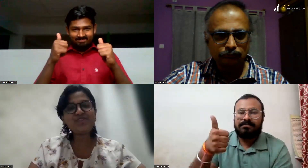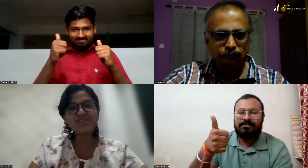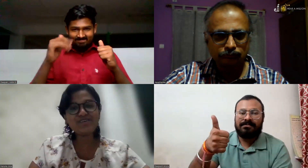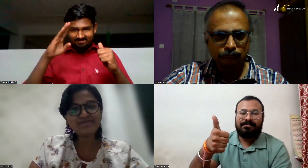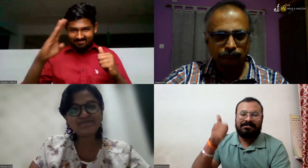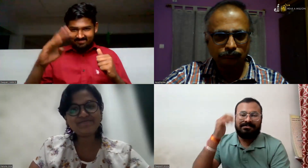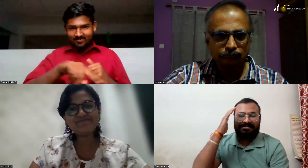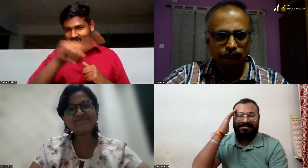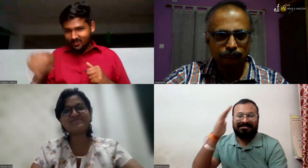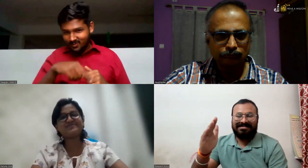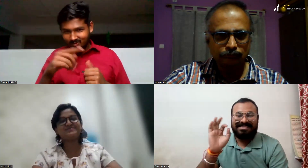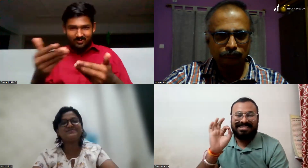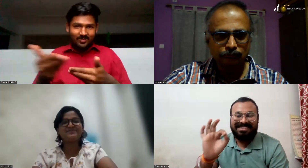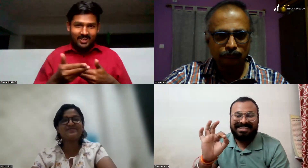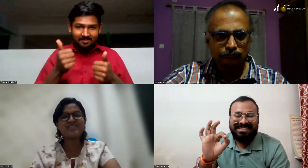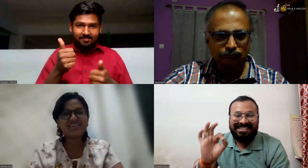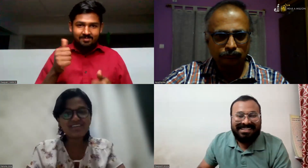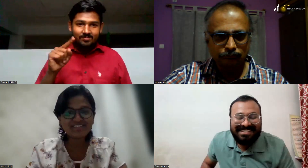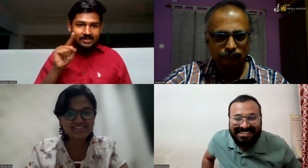Deepesh. All right. So